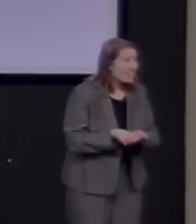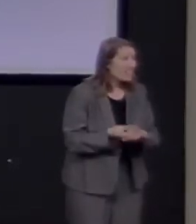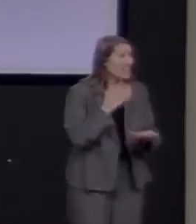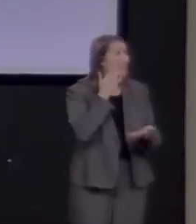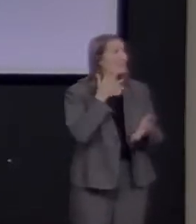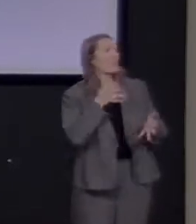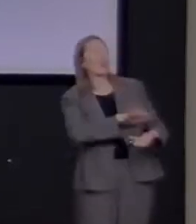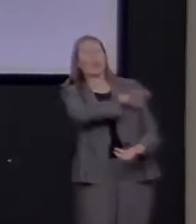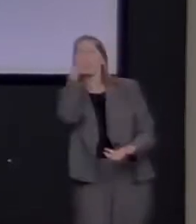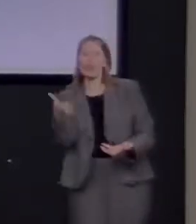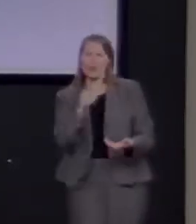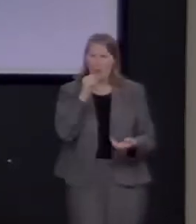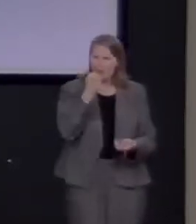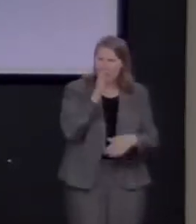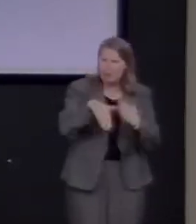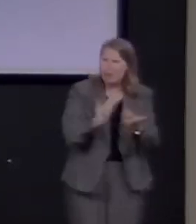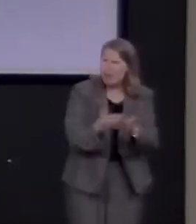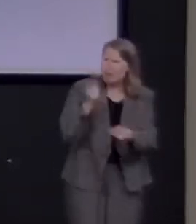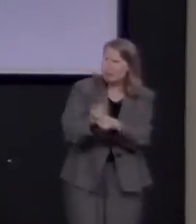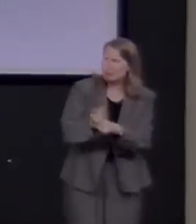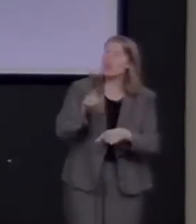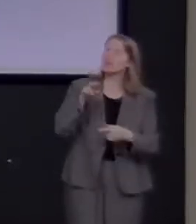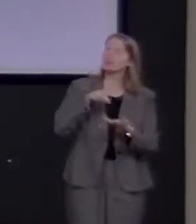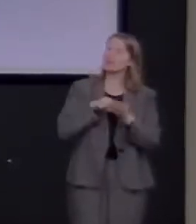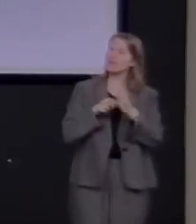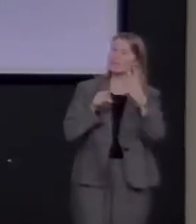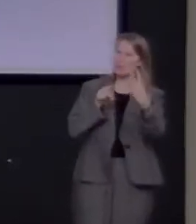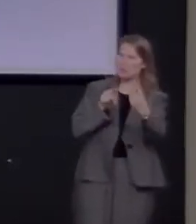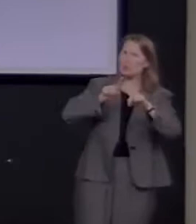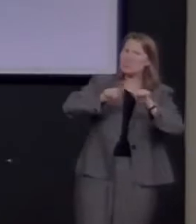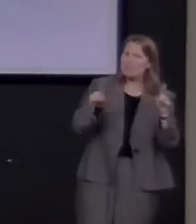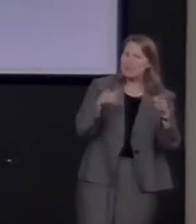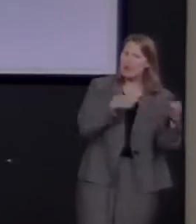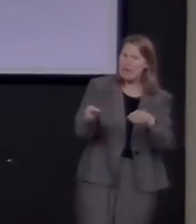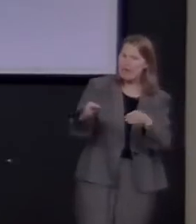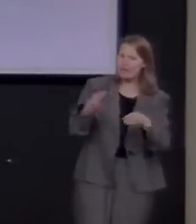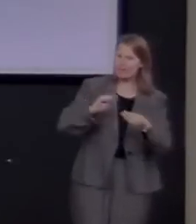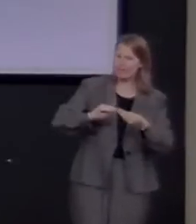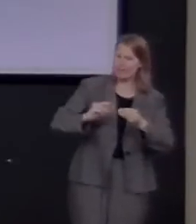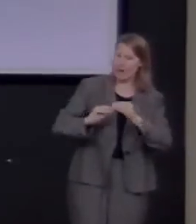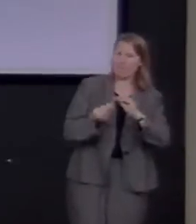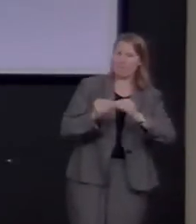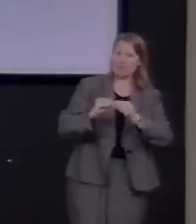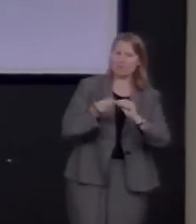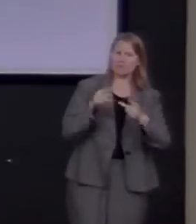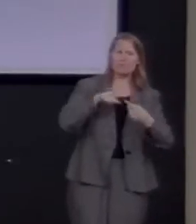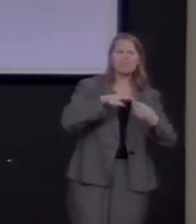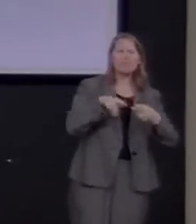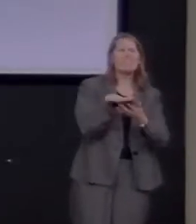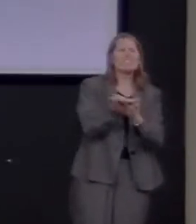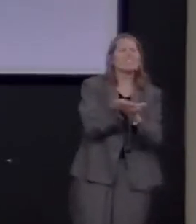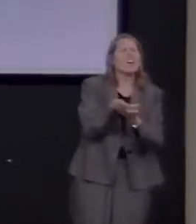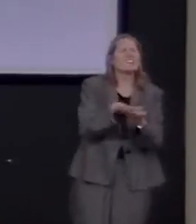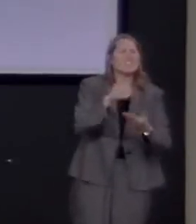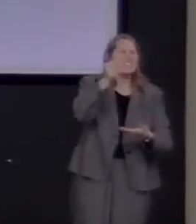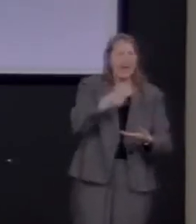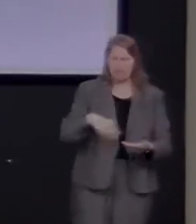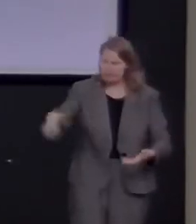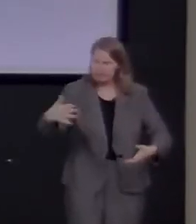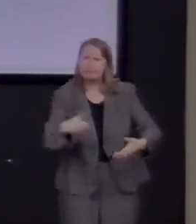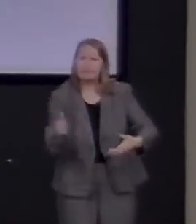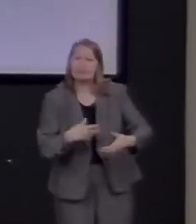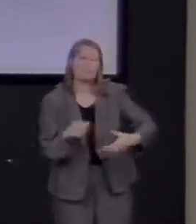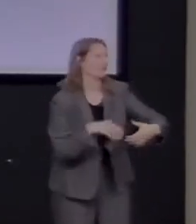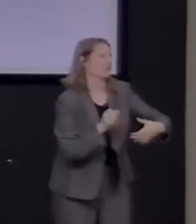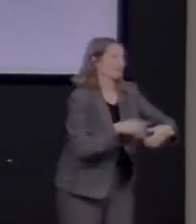already there you're using two different ways of apprehending numbers. One is very approximate, very fast, and the other one